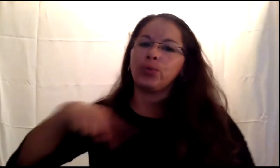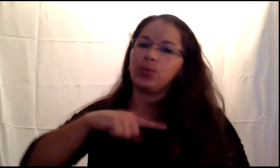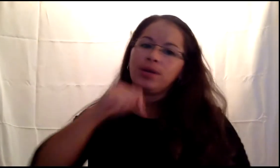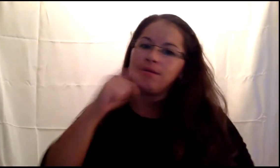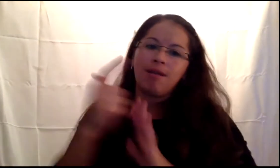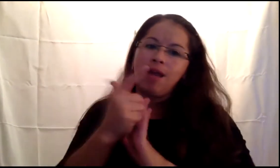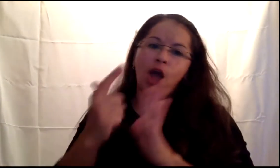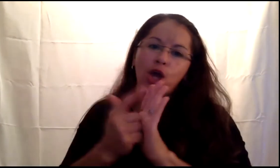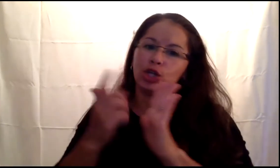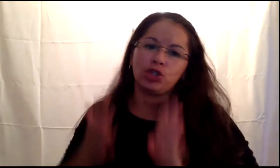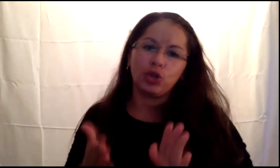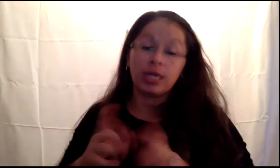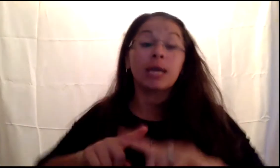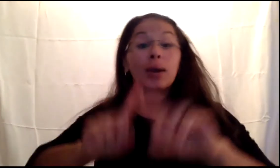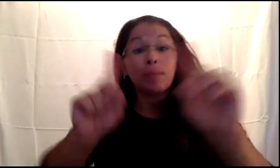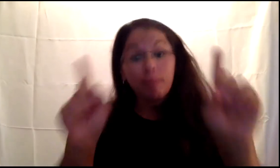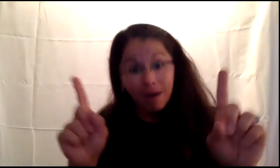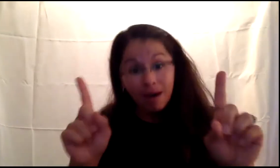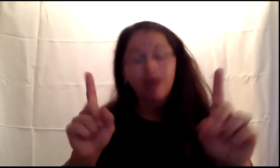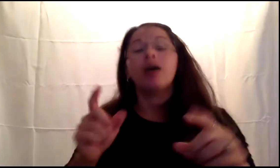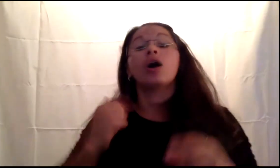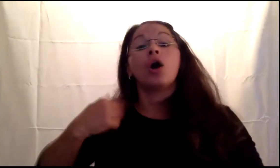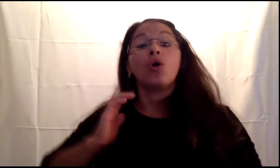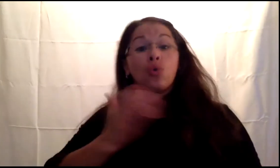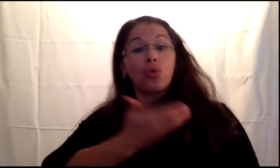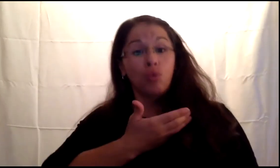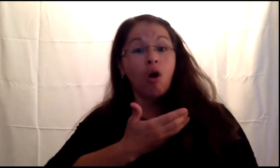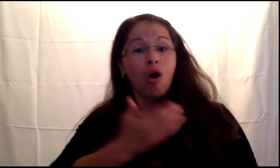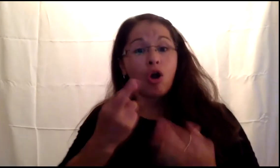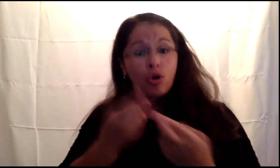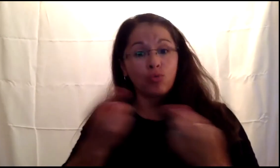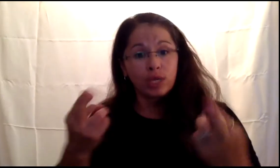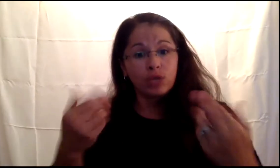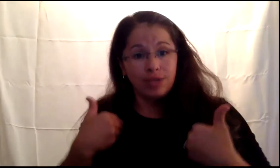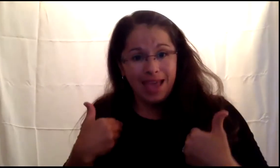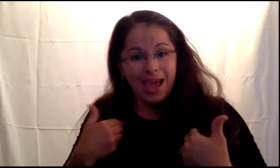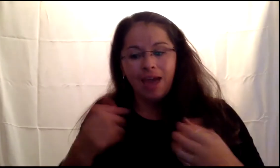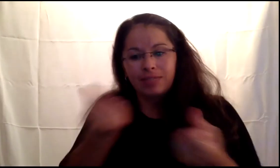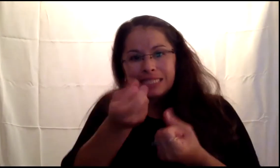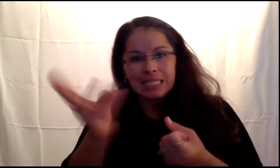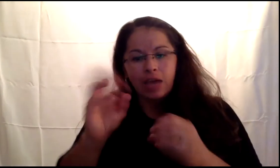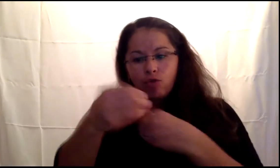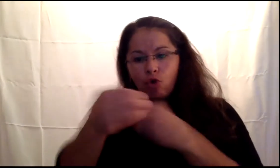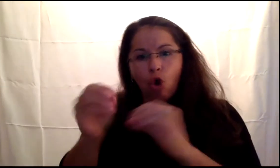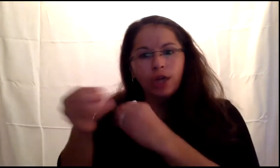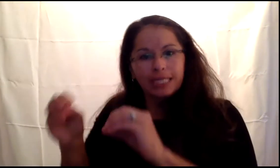lawyers. But I think in the resources that we have, there's several organizations who have dedicated themselves and their organization's purpose